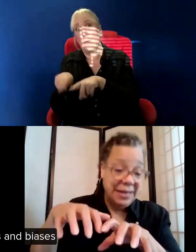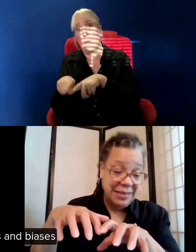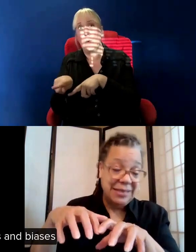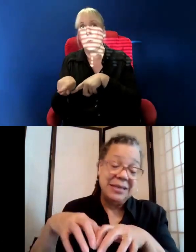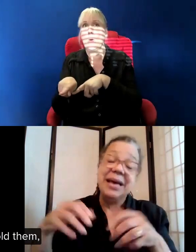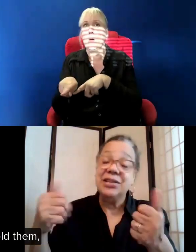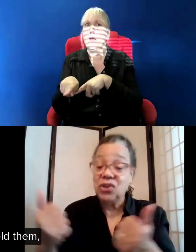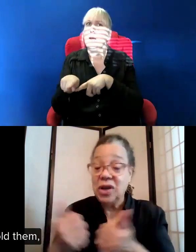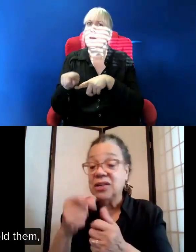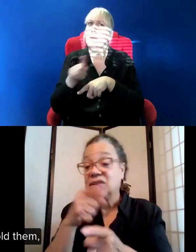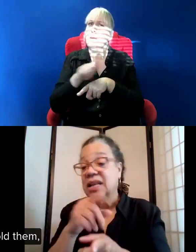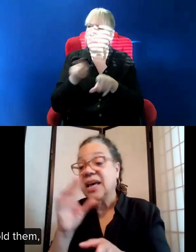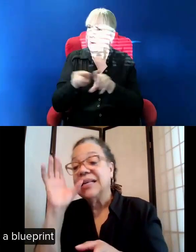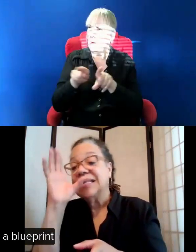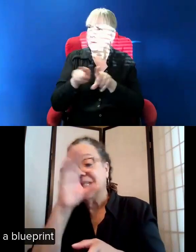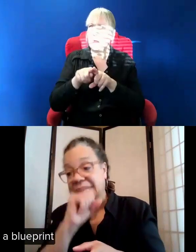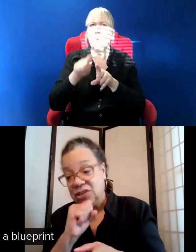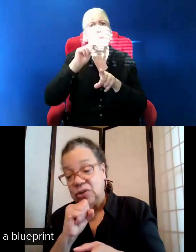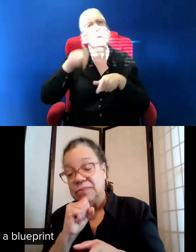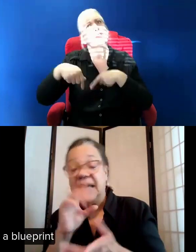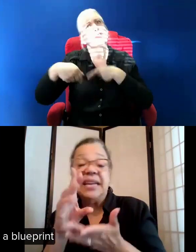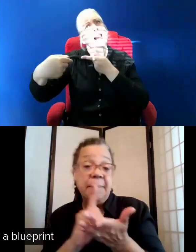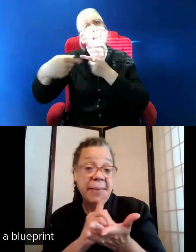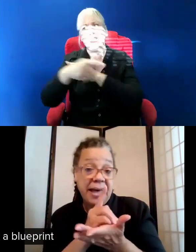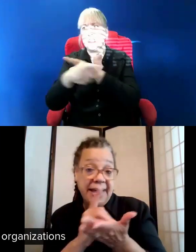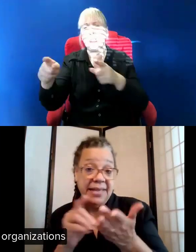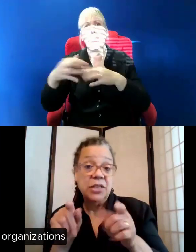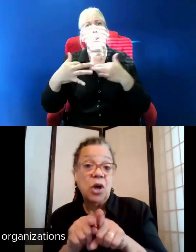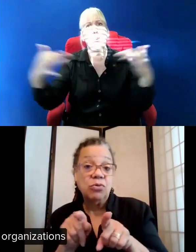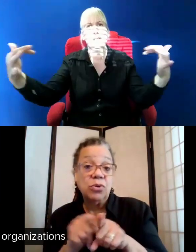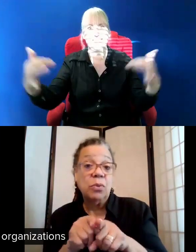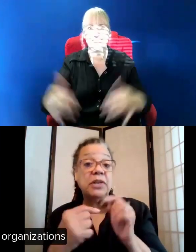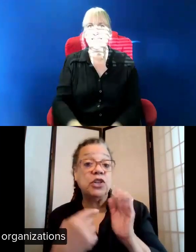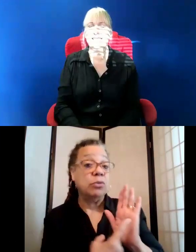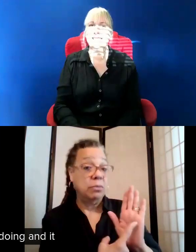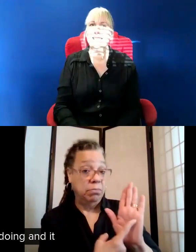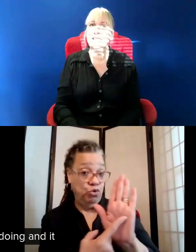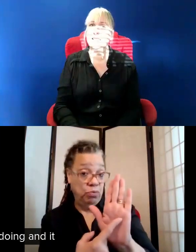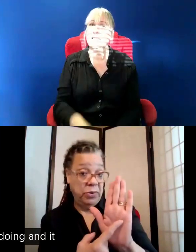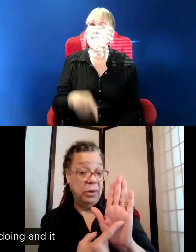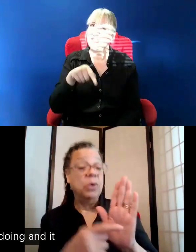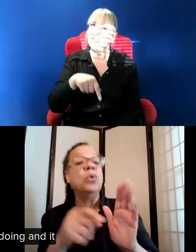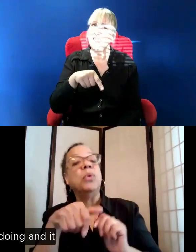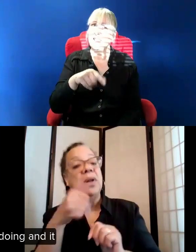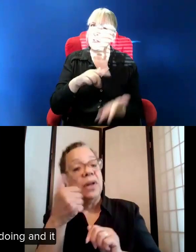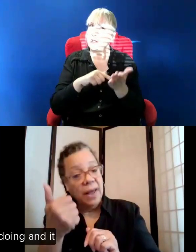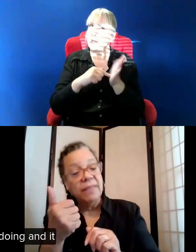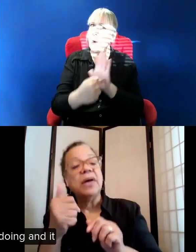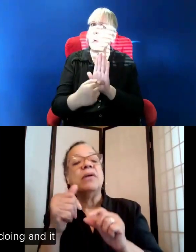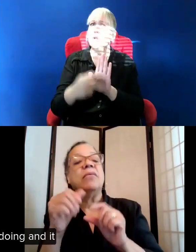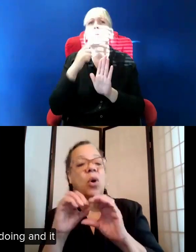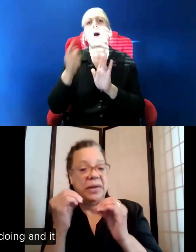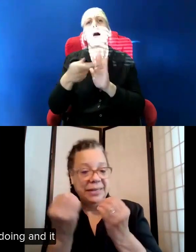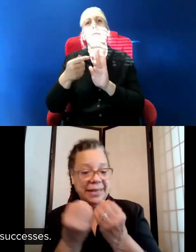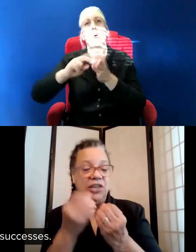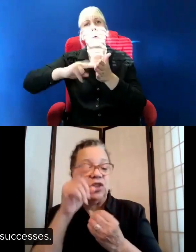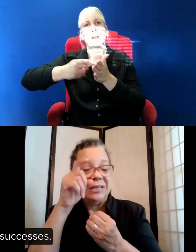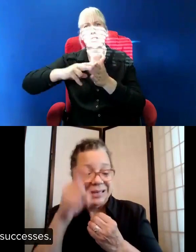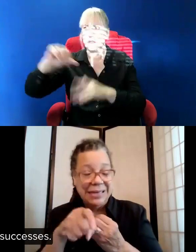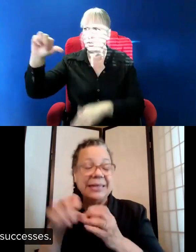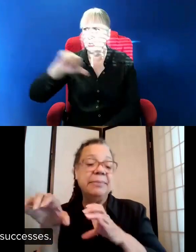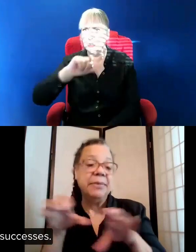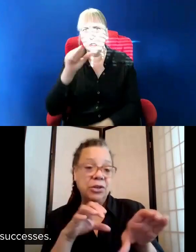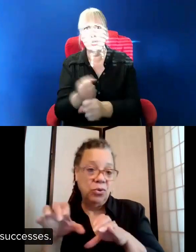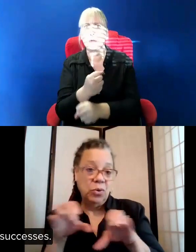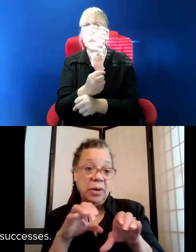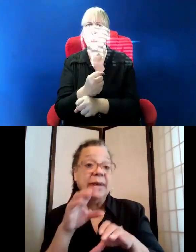assumptions and biases if they hold them, but it is also a blueprint for what other organizations need to be doing. And it